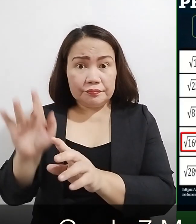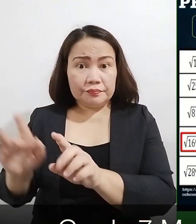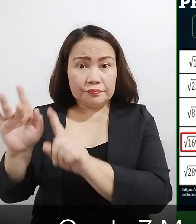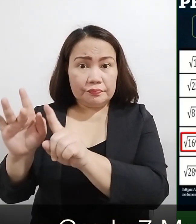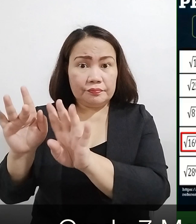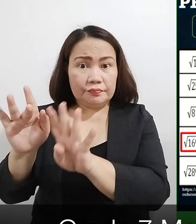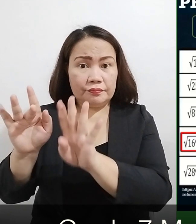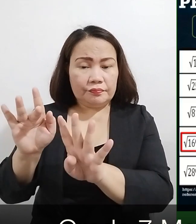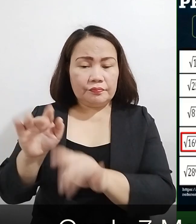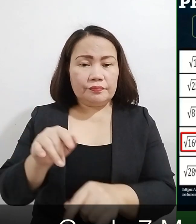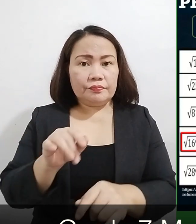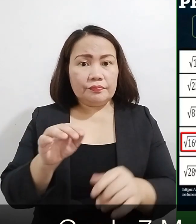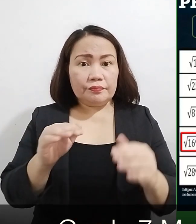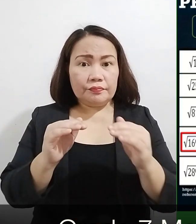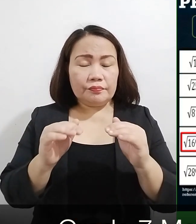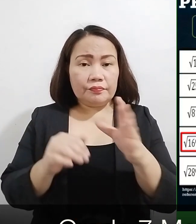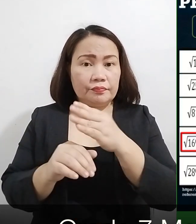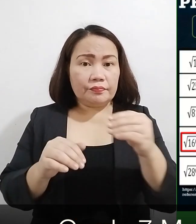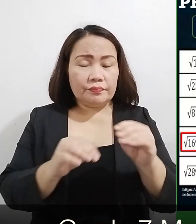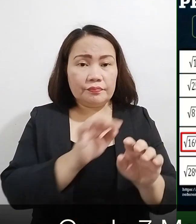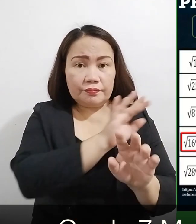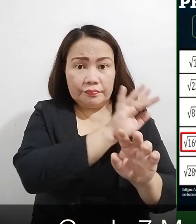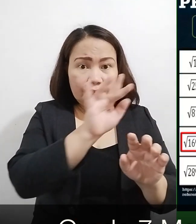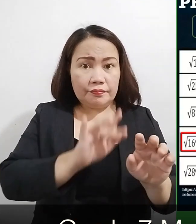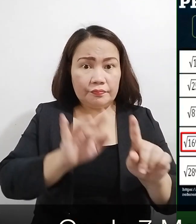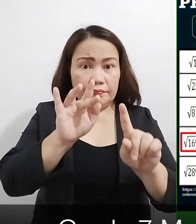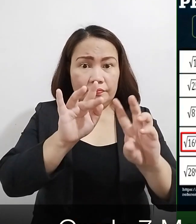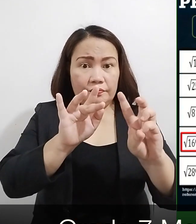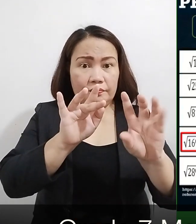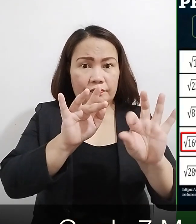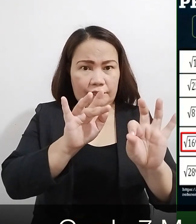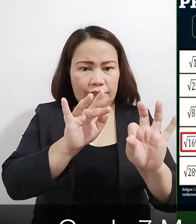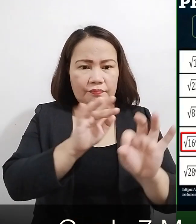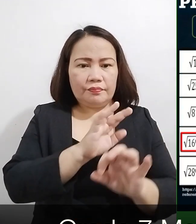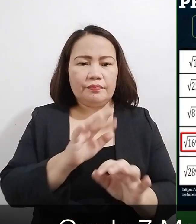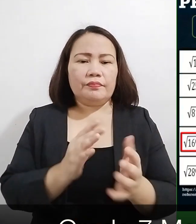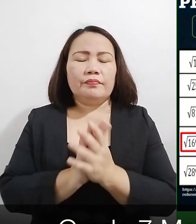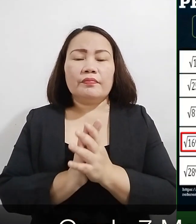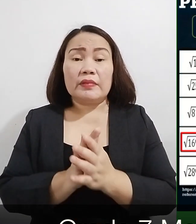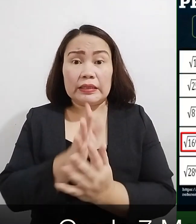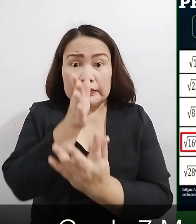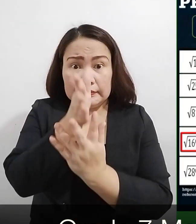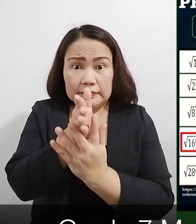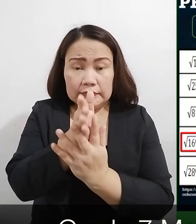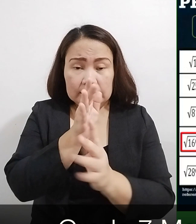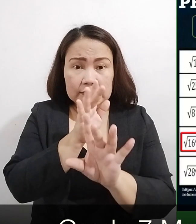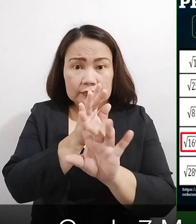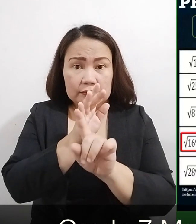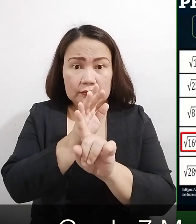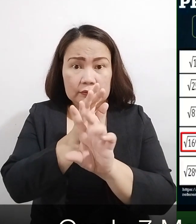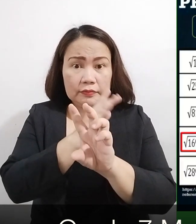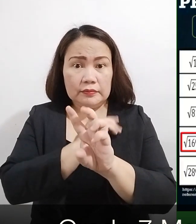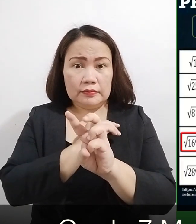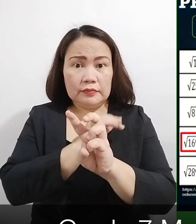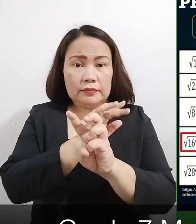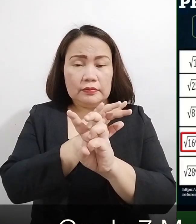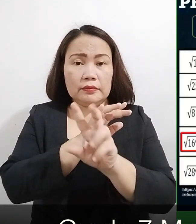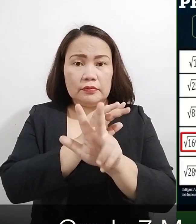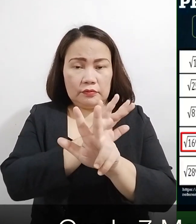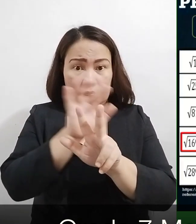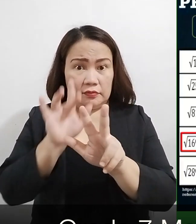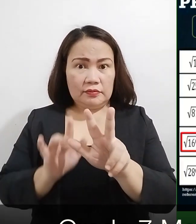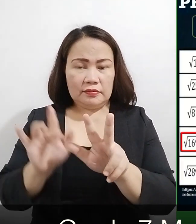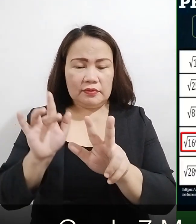siya. Square root of 144 and square root of 169. So, as you can see, yung 163 nasa gitna ni 144